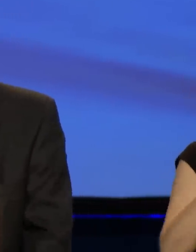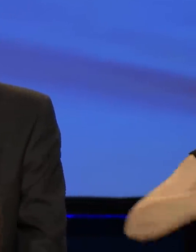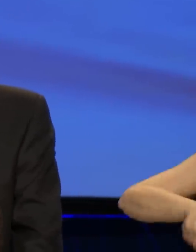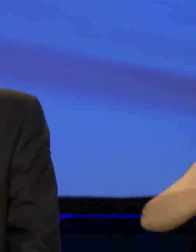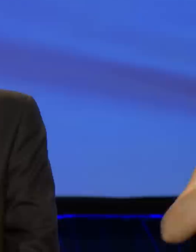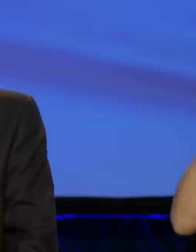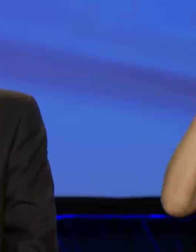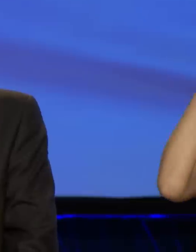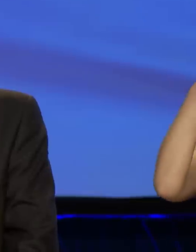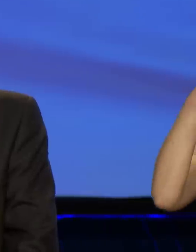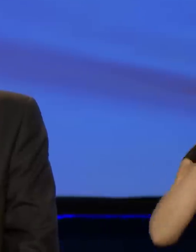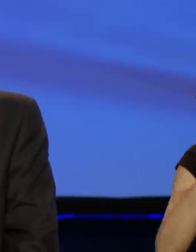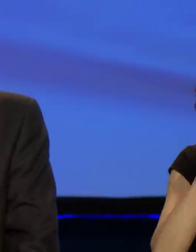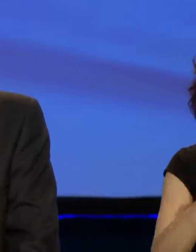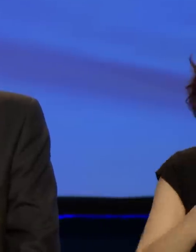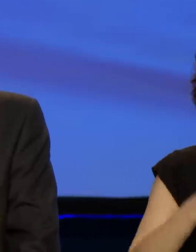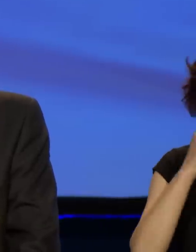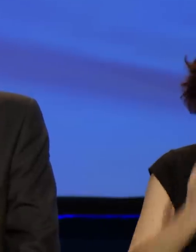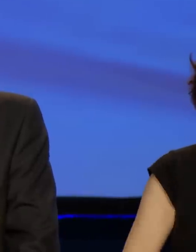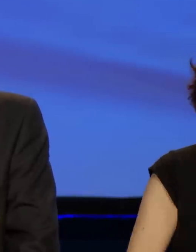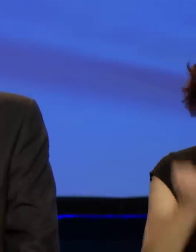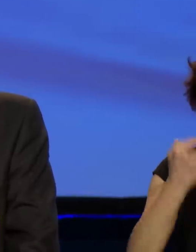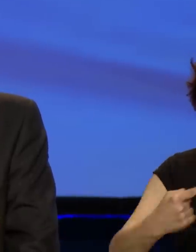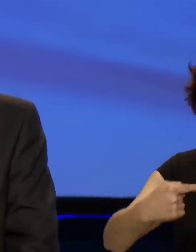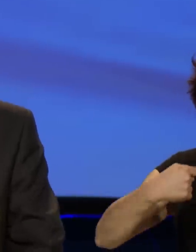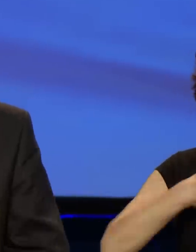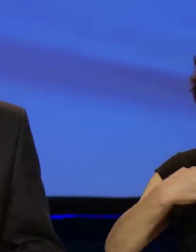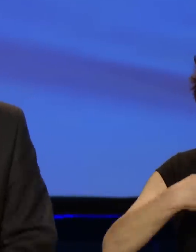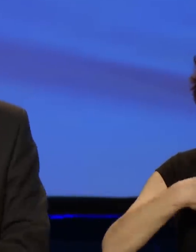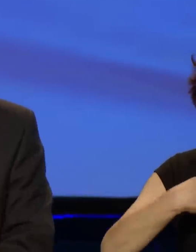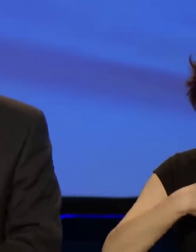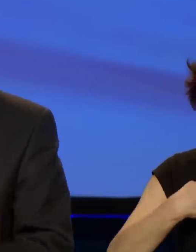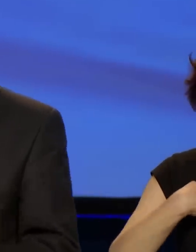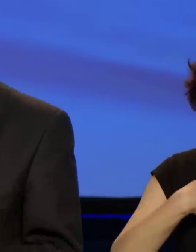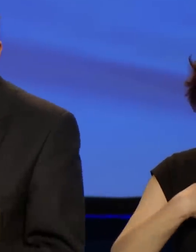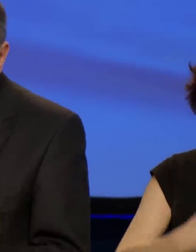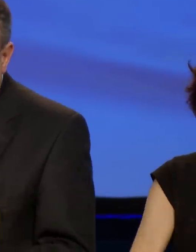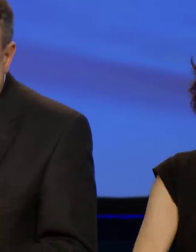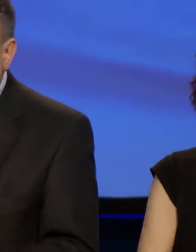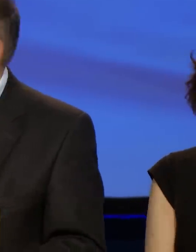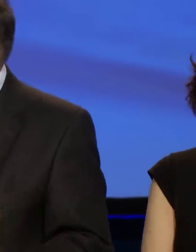of your glee, you've not seen the last of my bonnets and me."